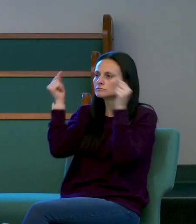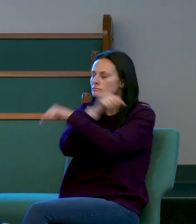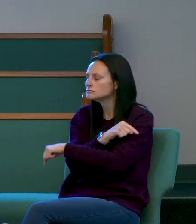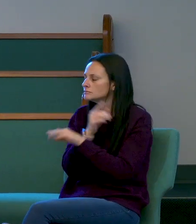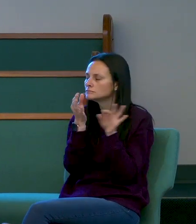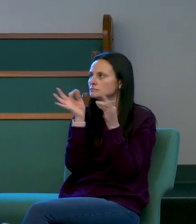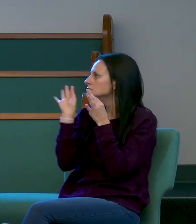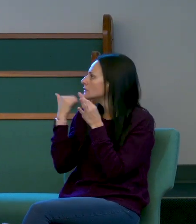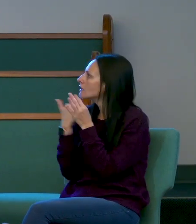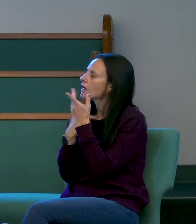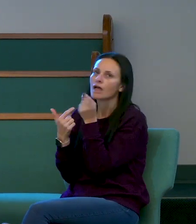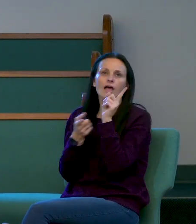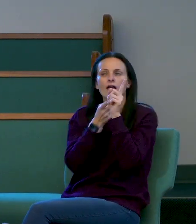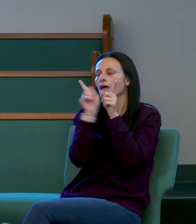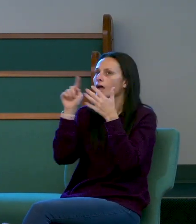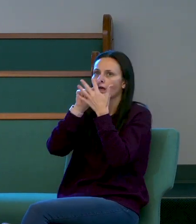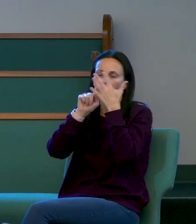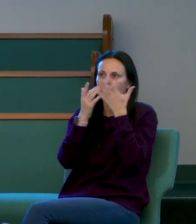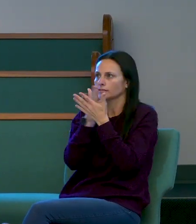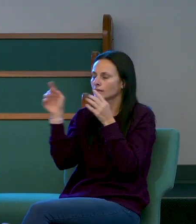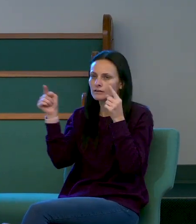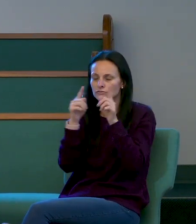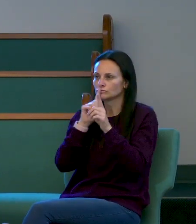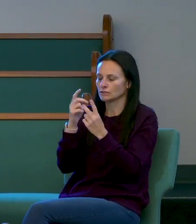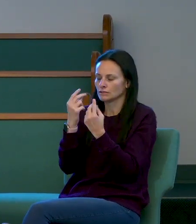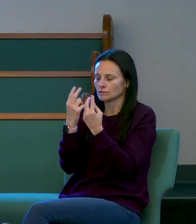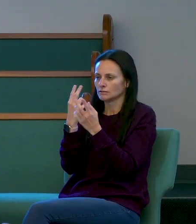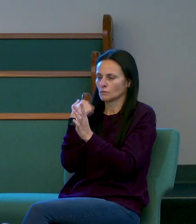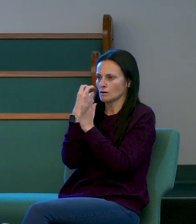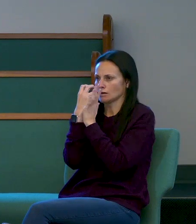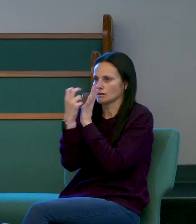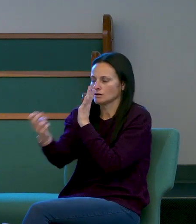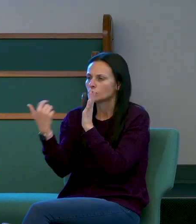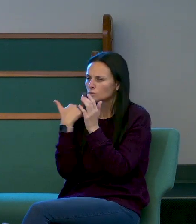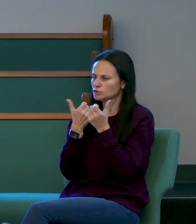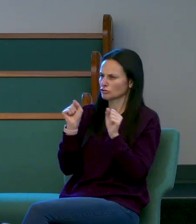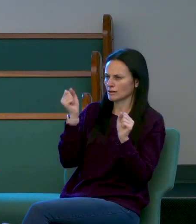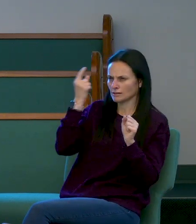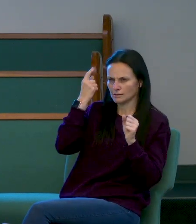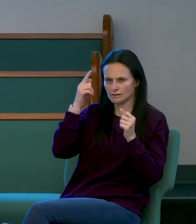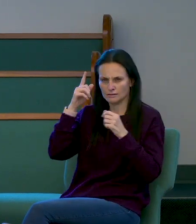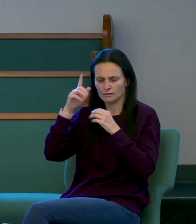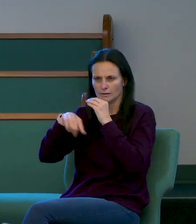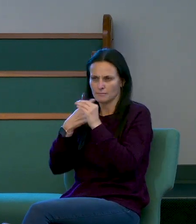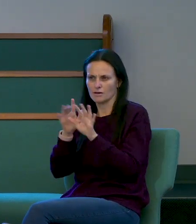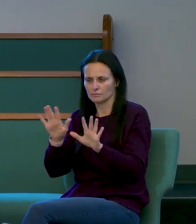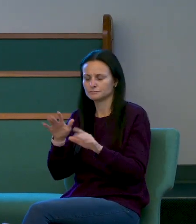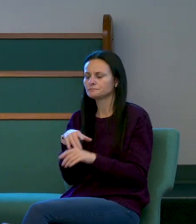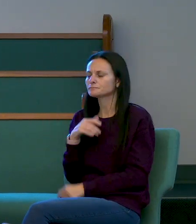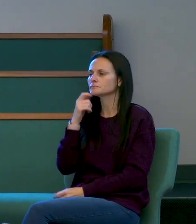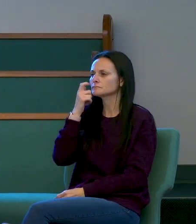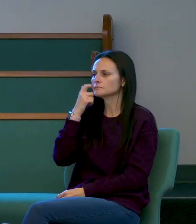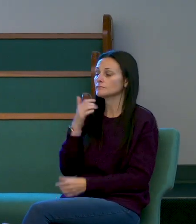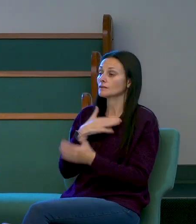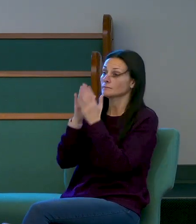a lot of things happening, and there is a lot to take in that we are trying to make sense of. And my